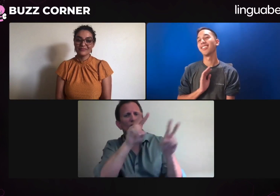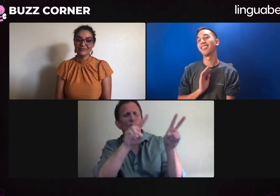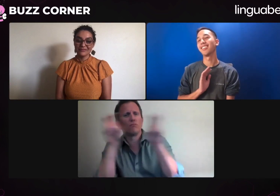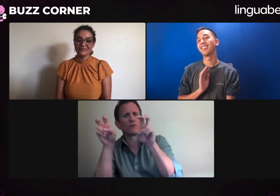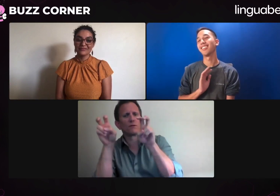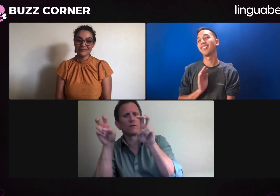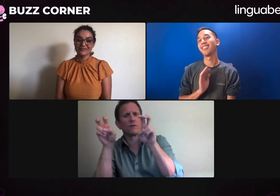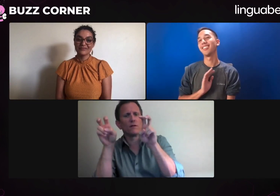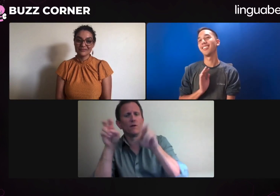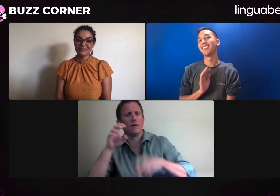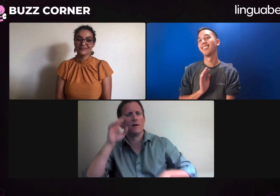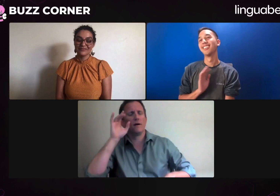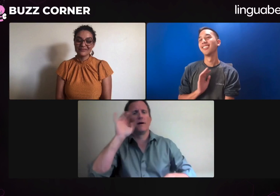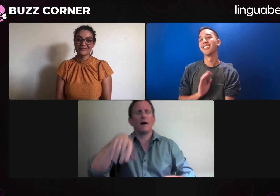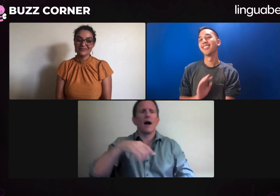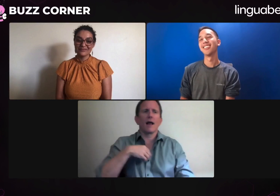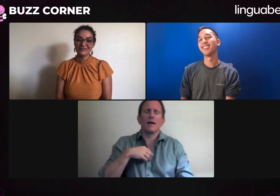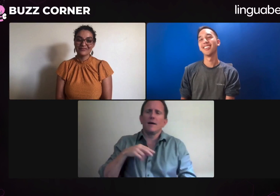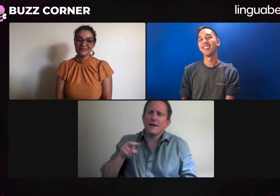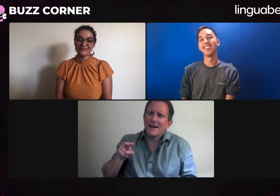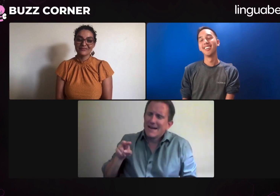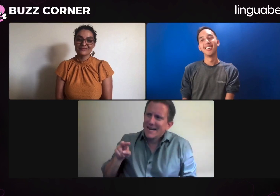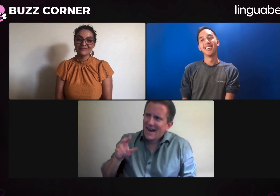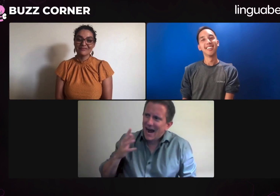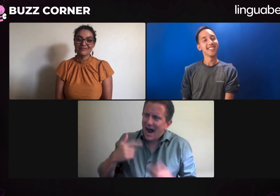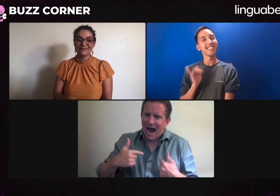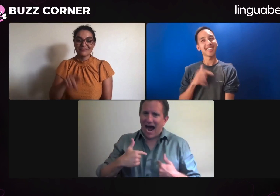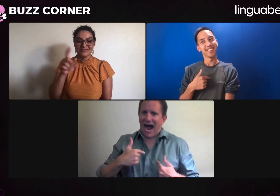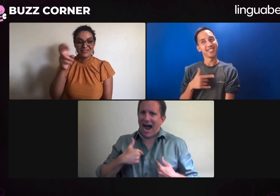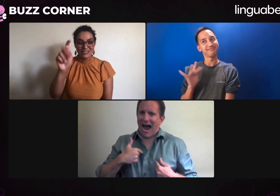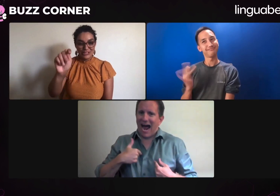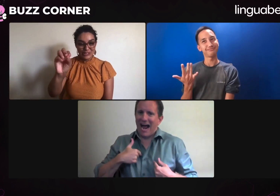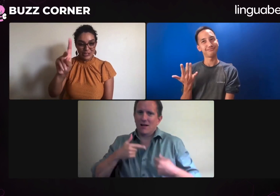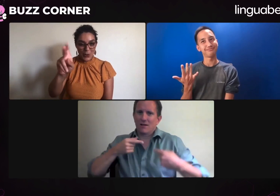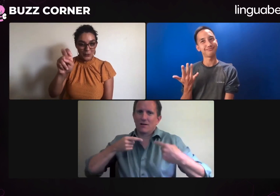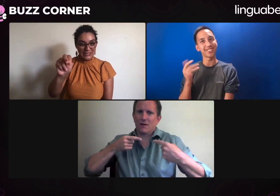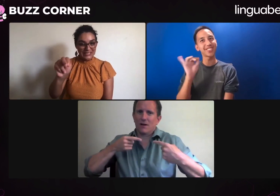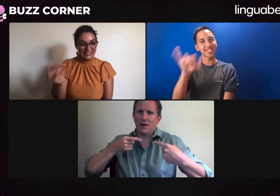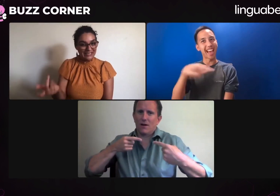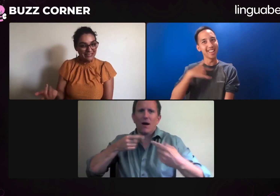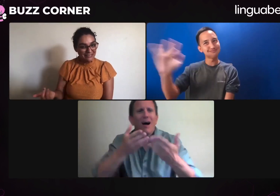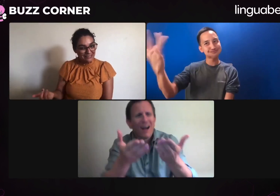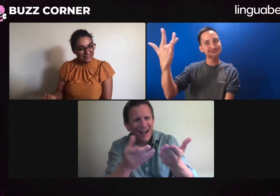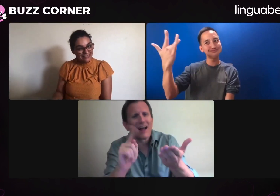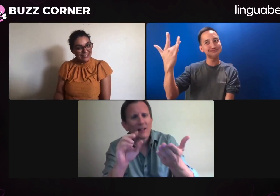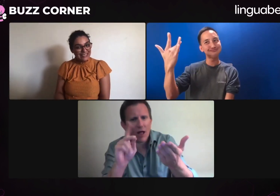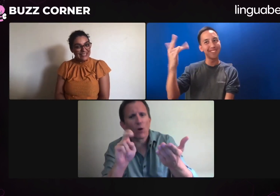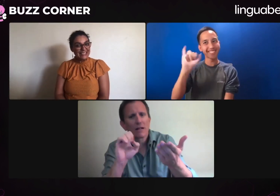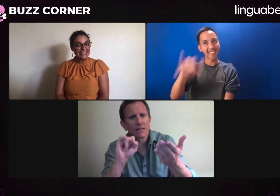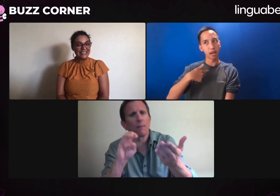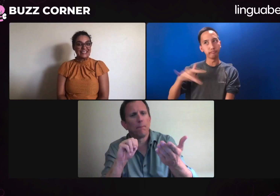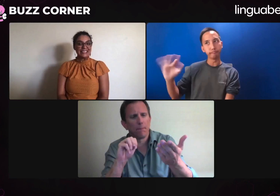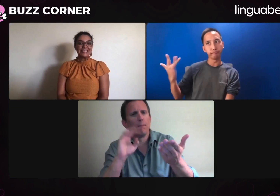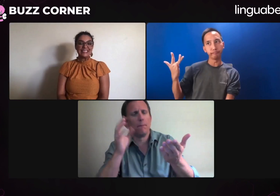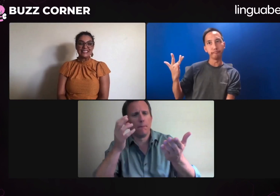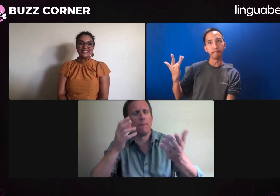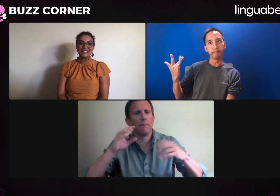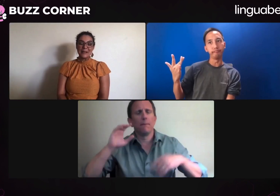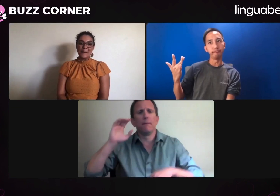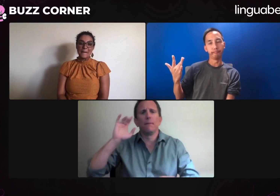interpreter matched the consumer, but it had nothing to do with the specific context, right? So they were filtering based